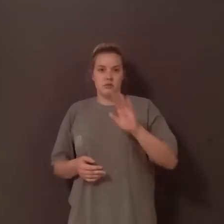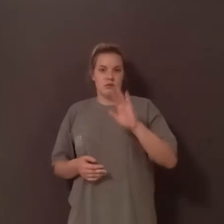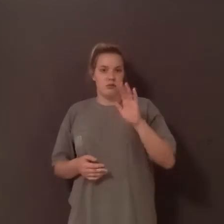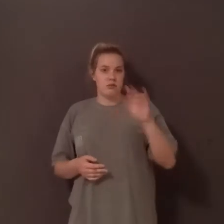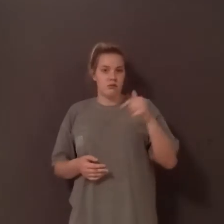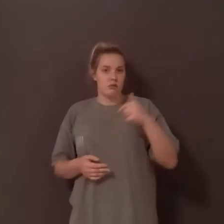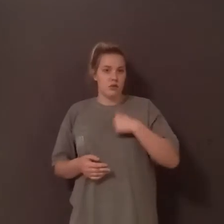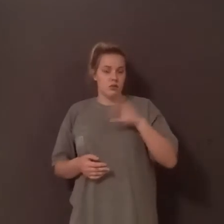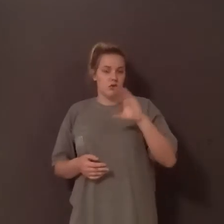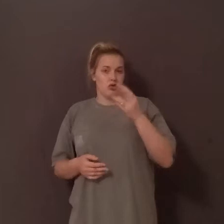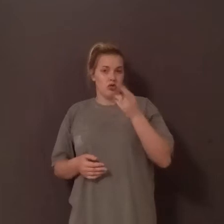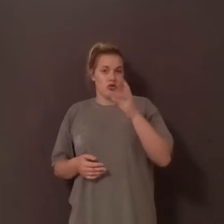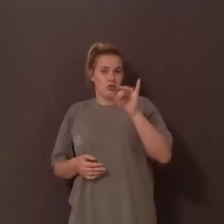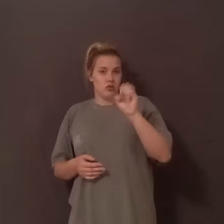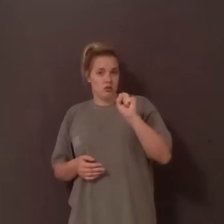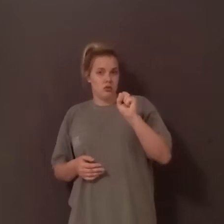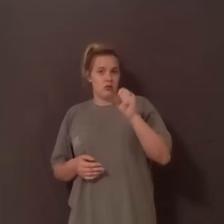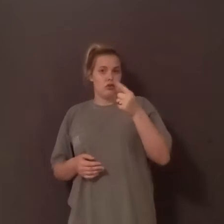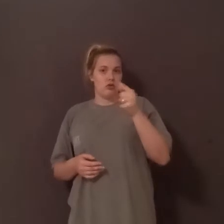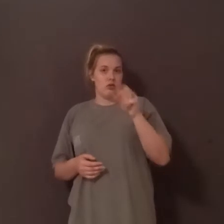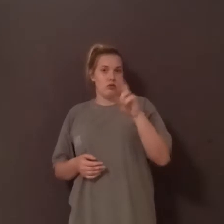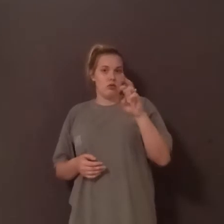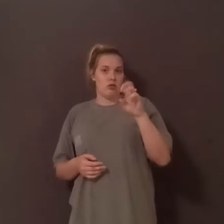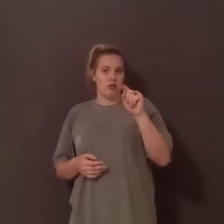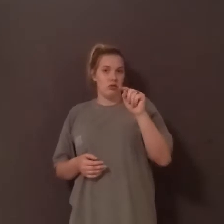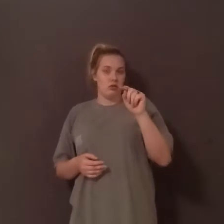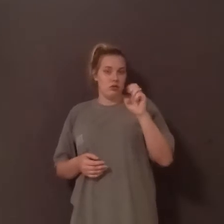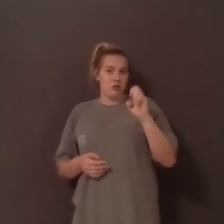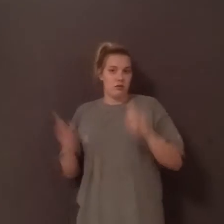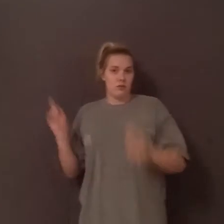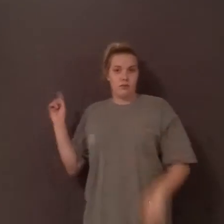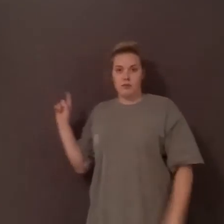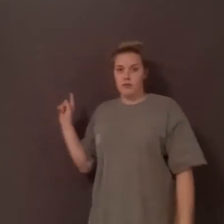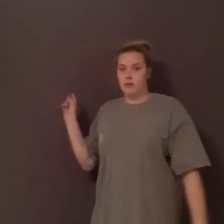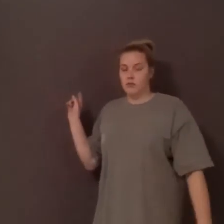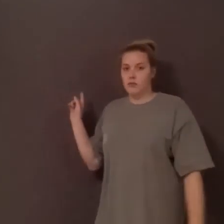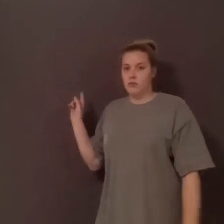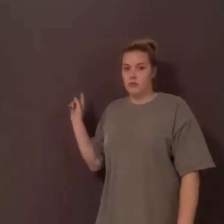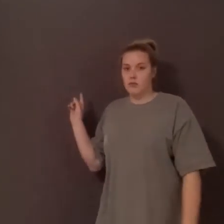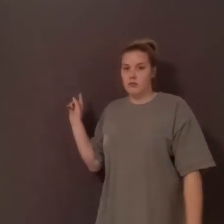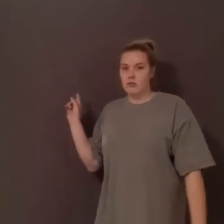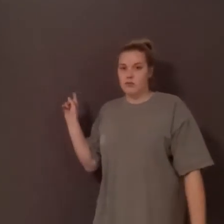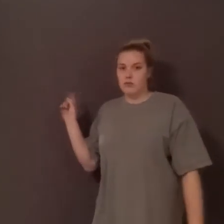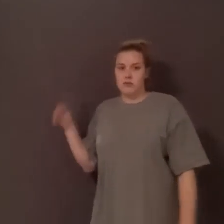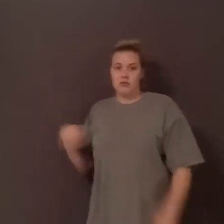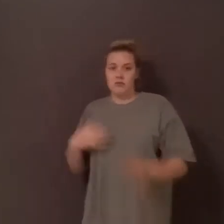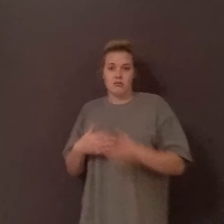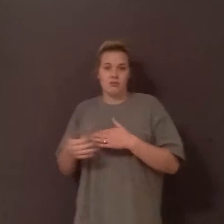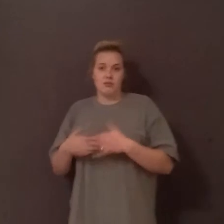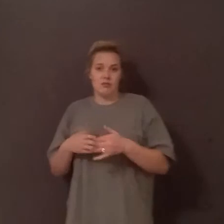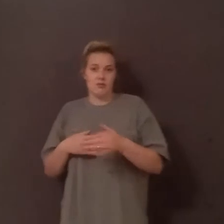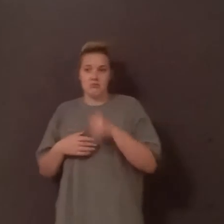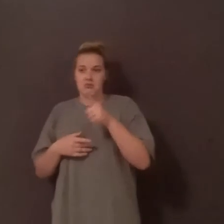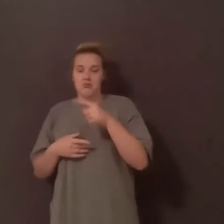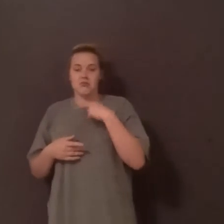Should I sit in? What do you think? Should I do a Koppel voice? No, it's just cheesy. It's up to you, Luke. Whatever you Yeah, I'd like to